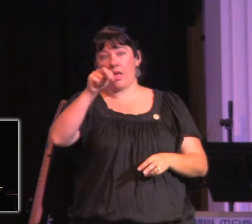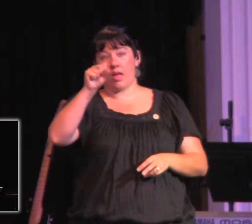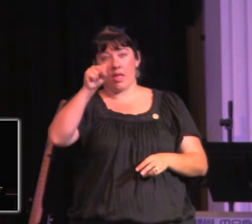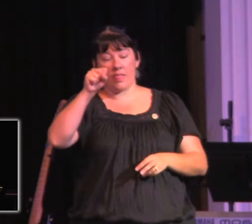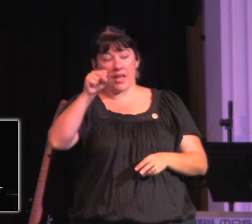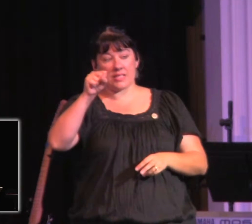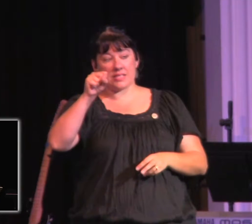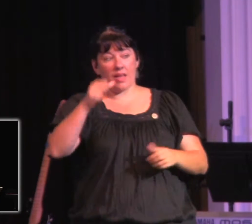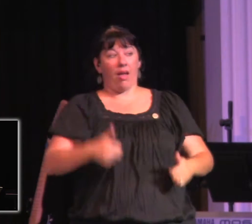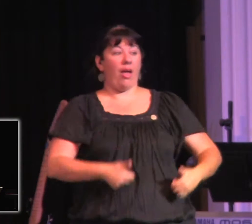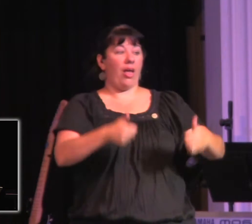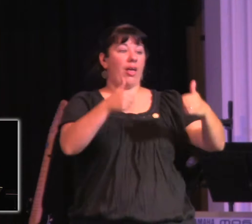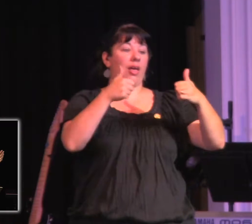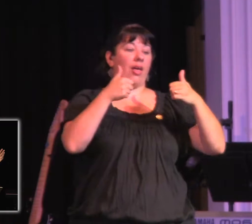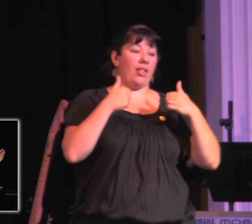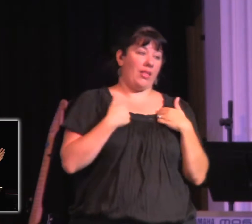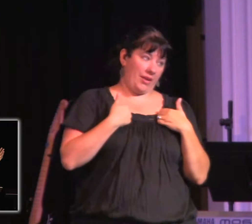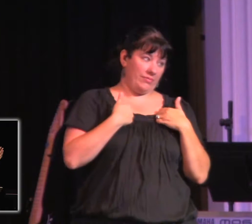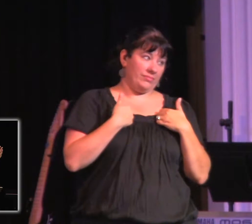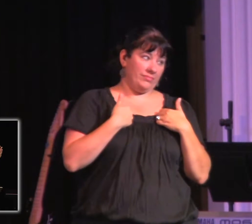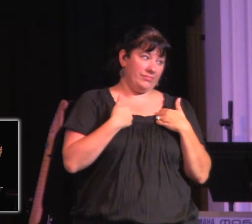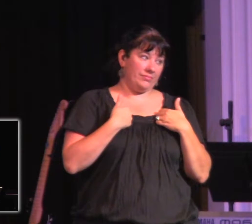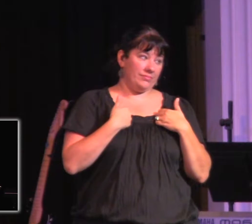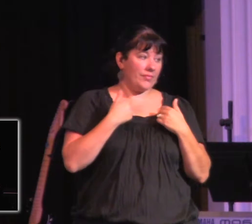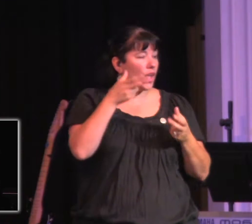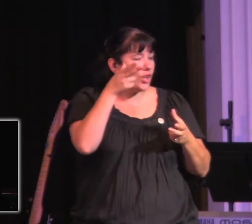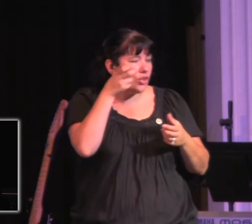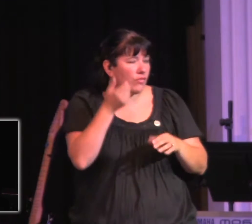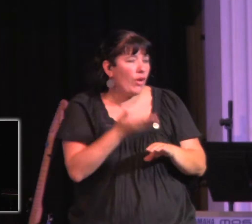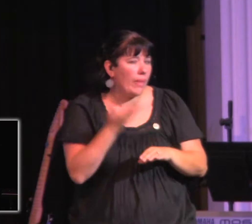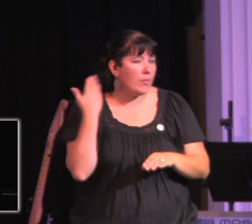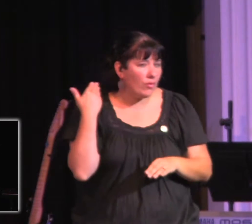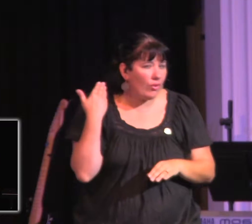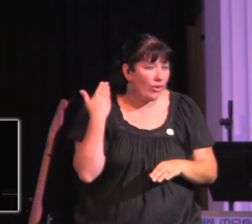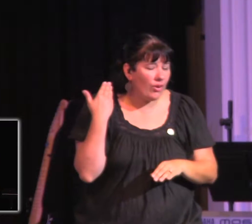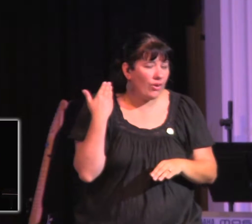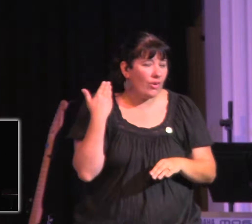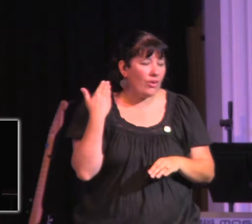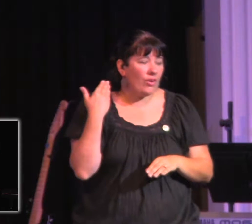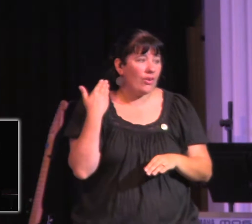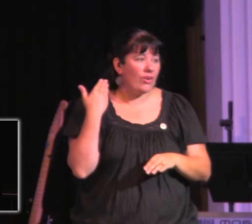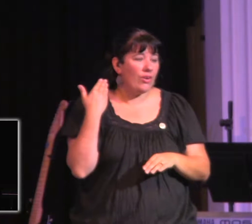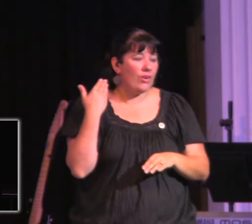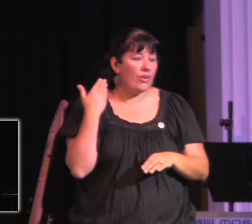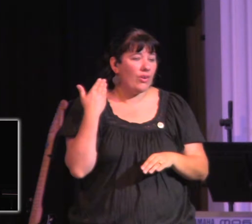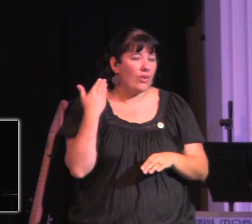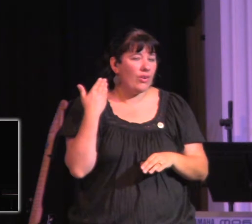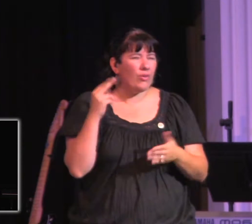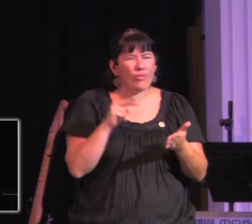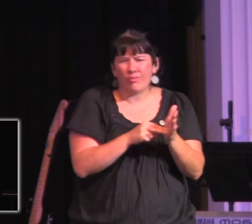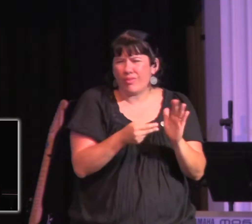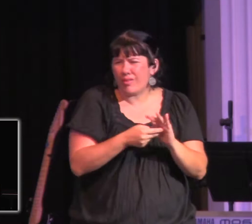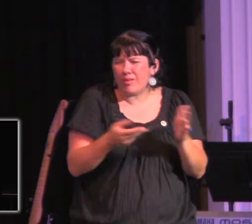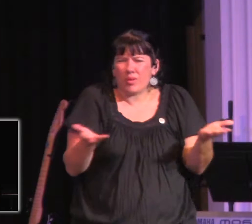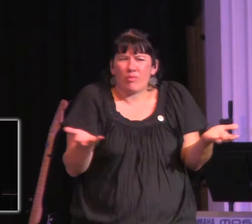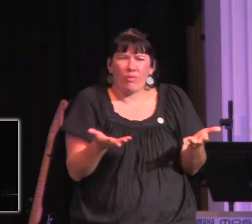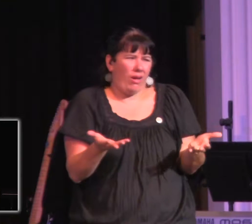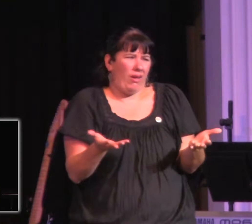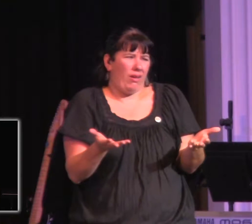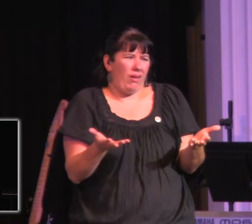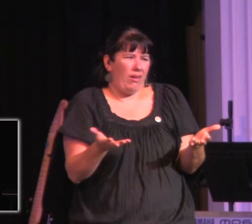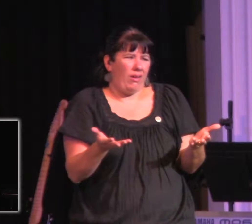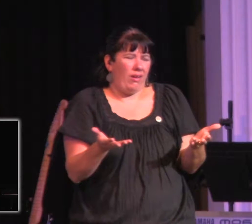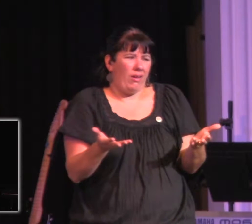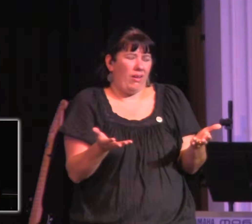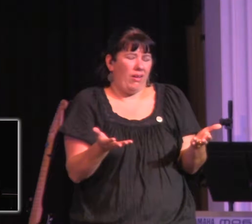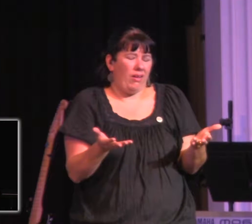ever heard that? How many of you said that before? Hey, that's life, right? Did you ever wonder what that really means? What it means that, hey,